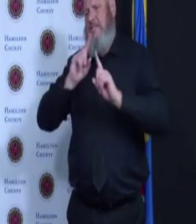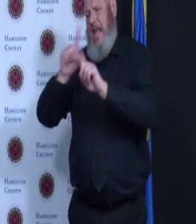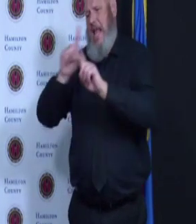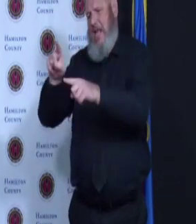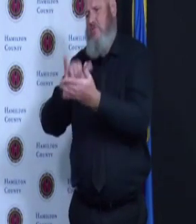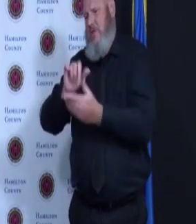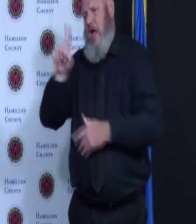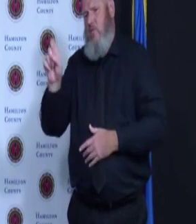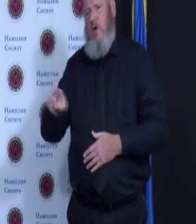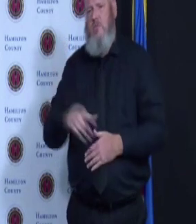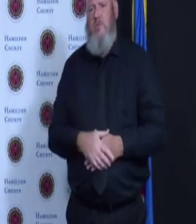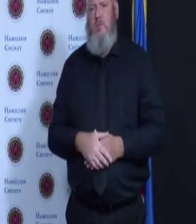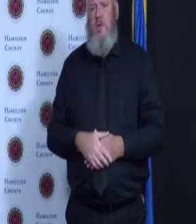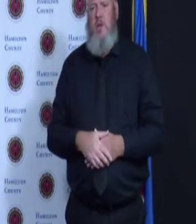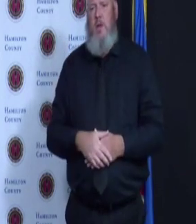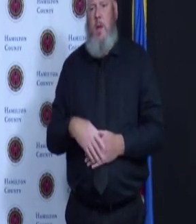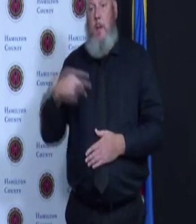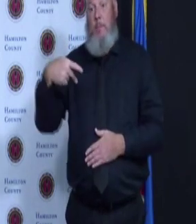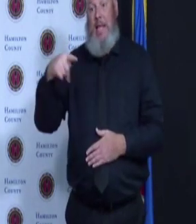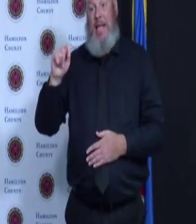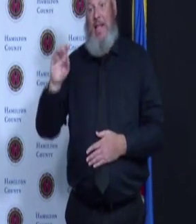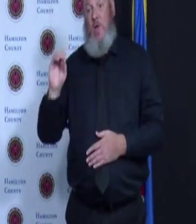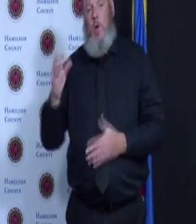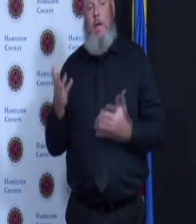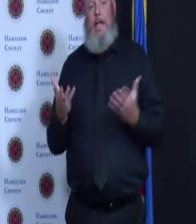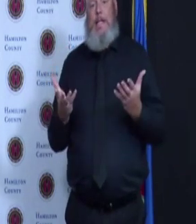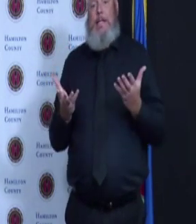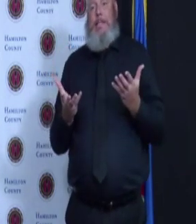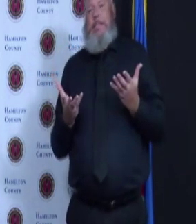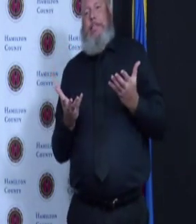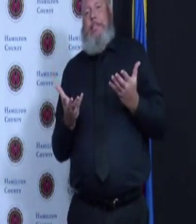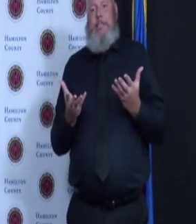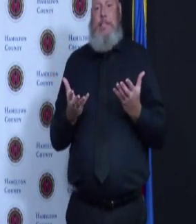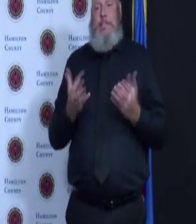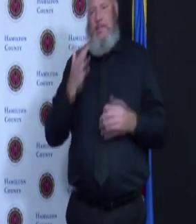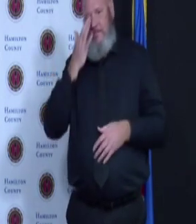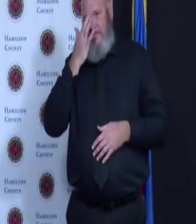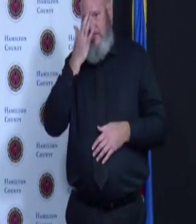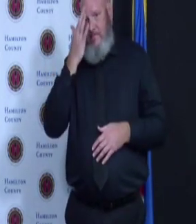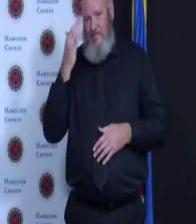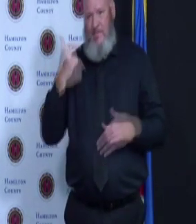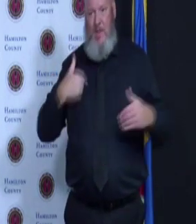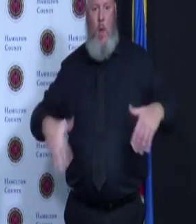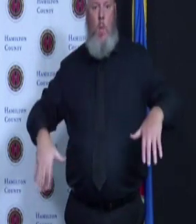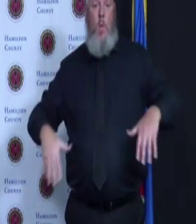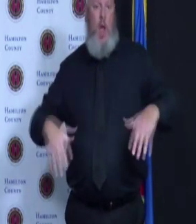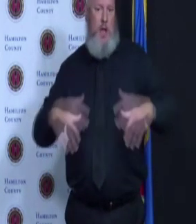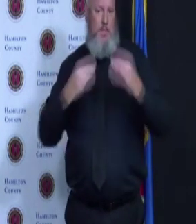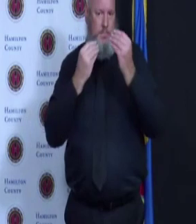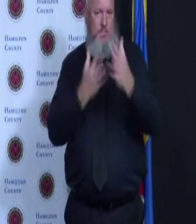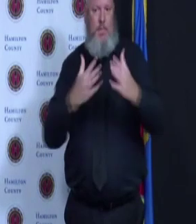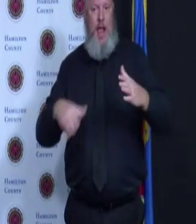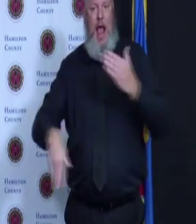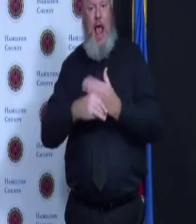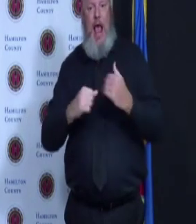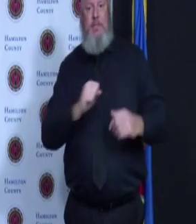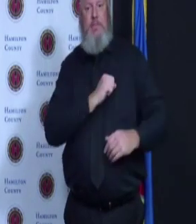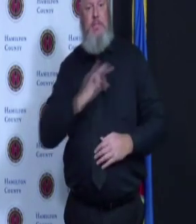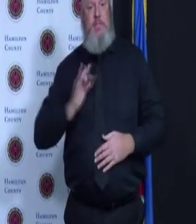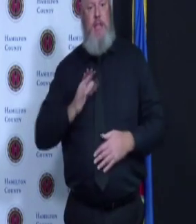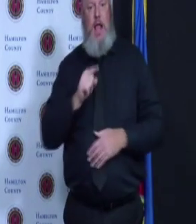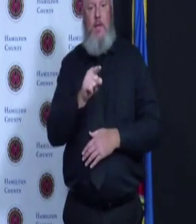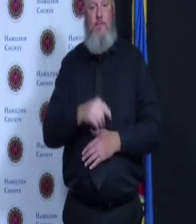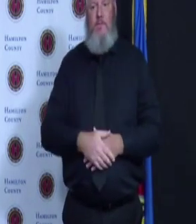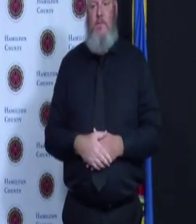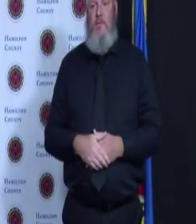level 1, if we hit that, that would be the call to adding that additional staff that usually maybe takes those elective procedures. So